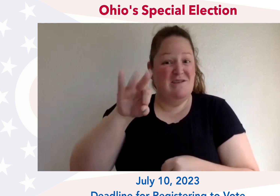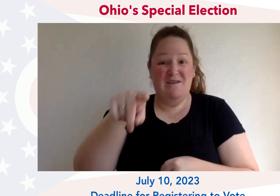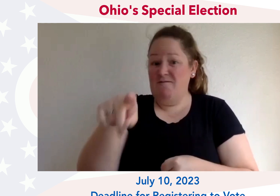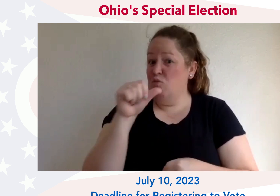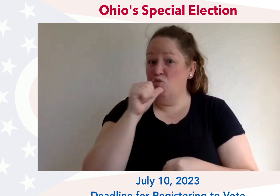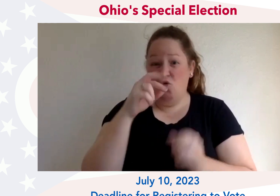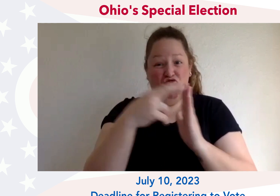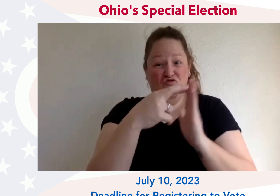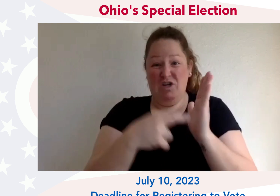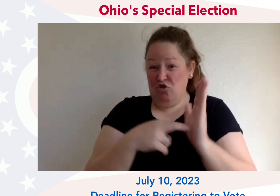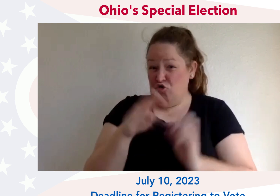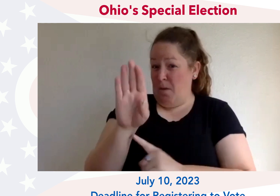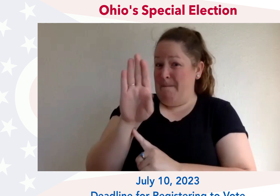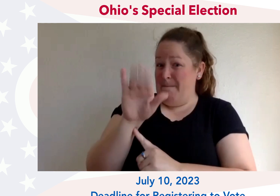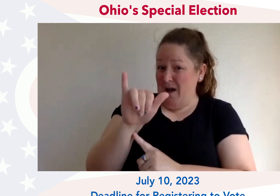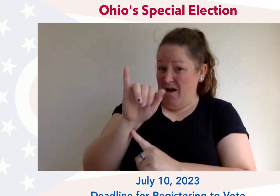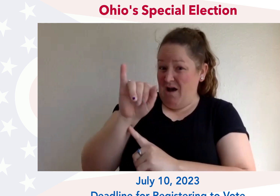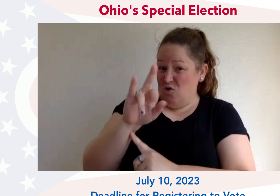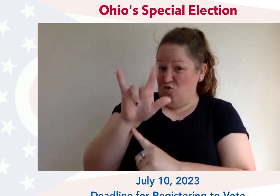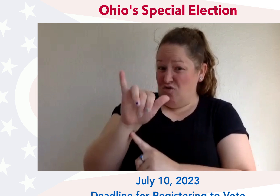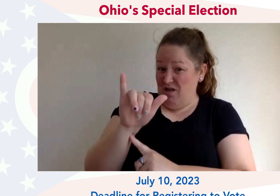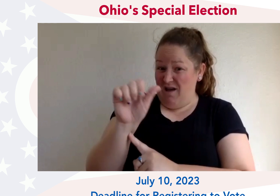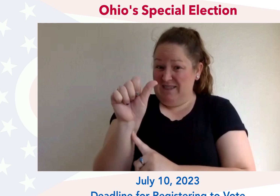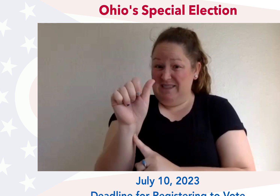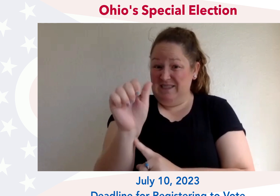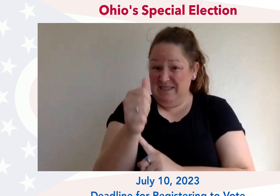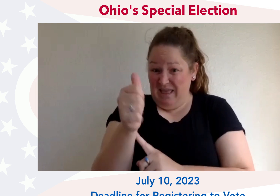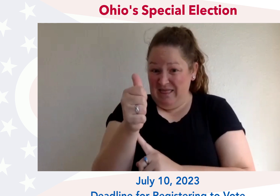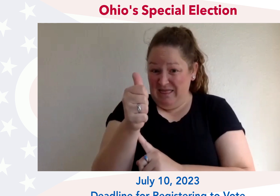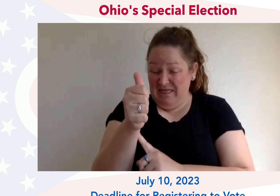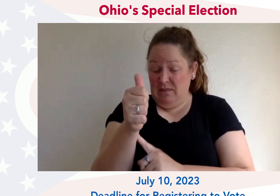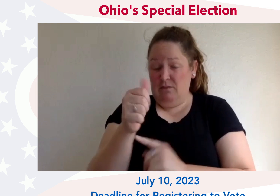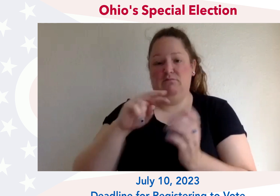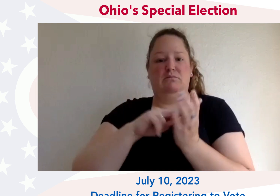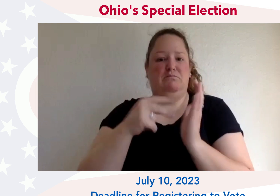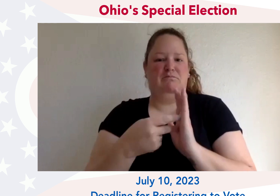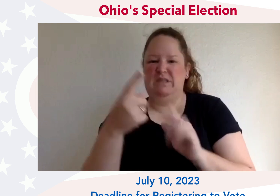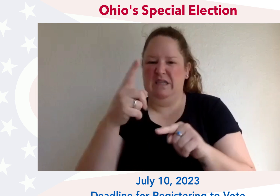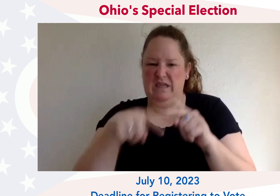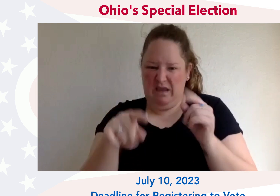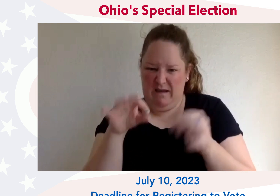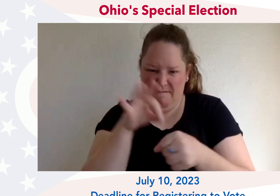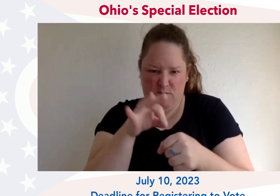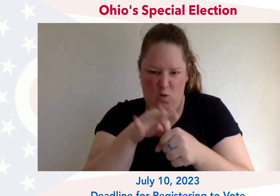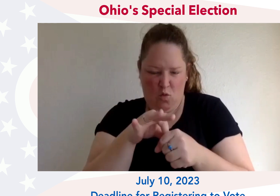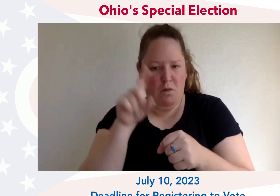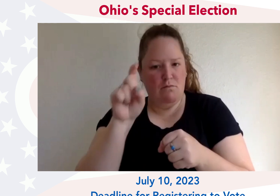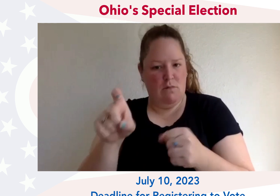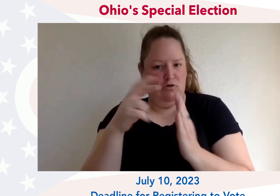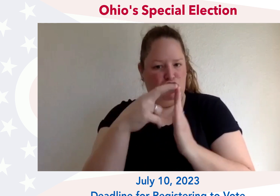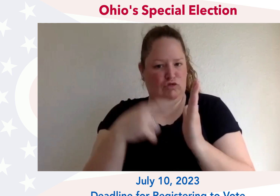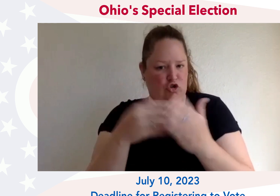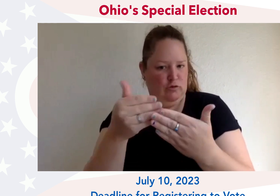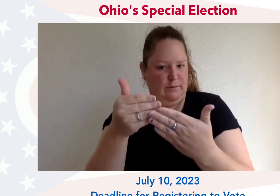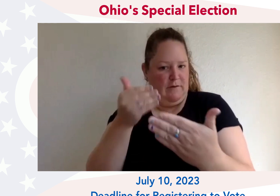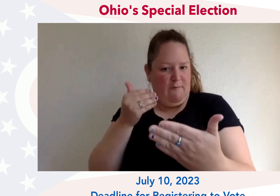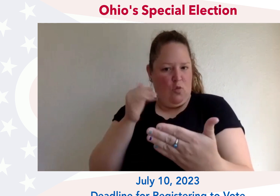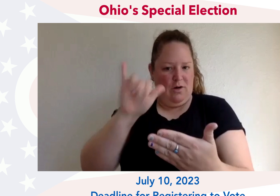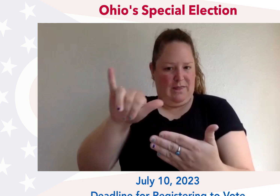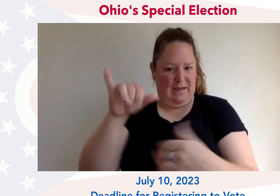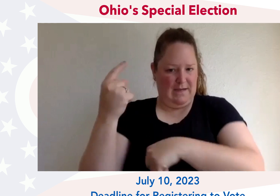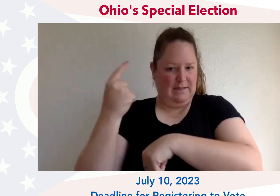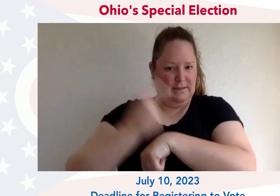If you do not register by July 10th, That means you will not be able to